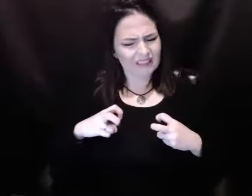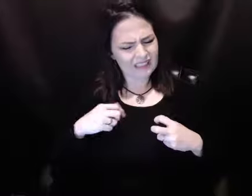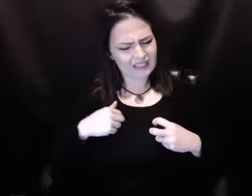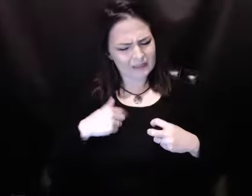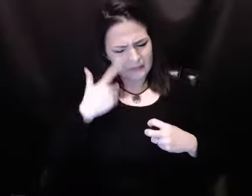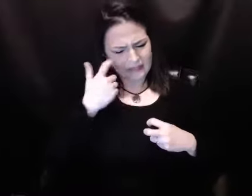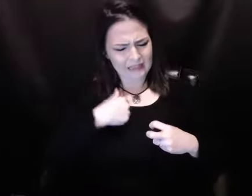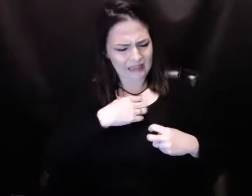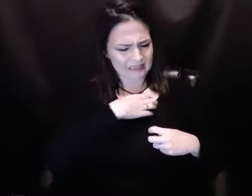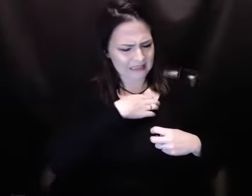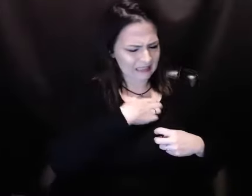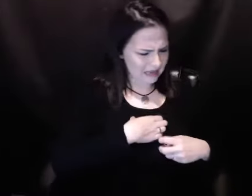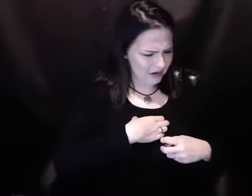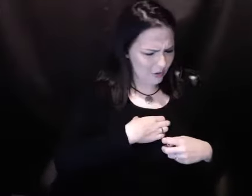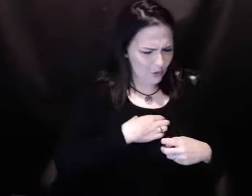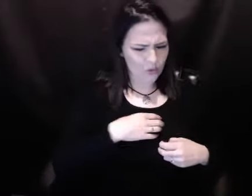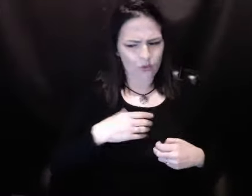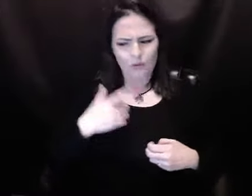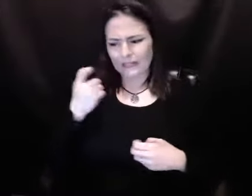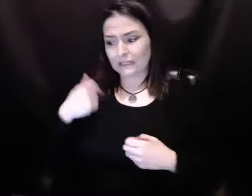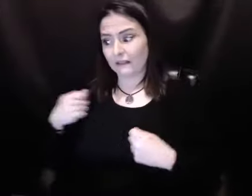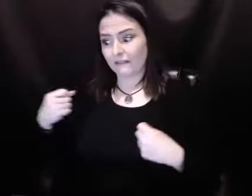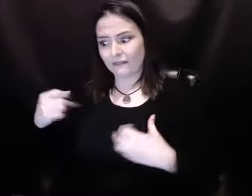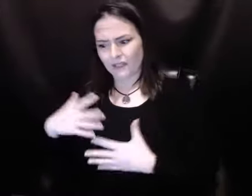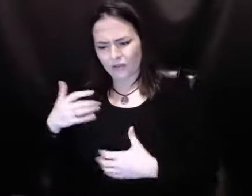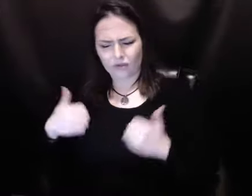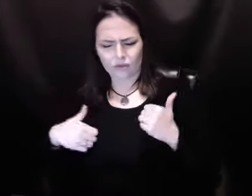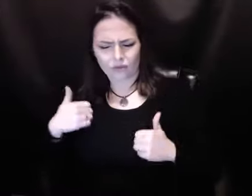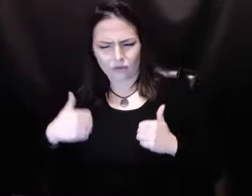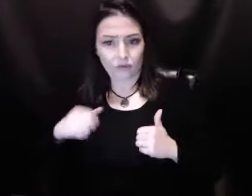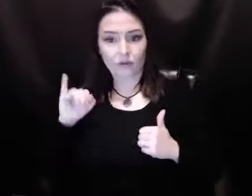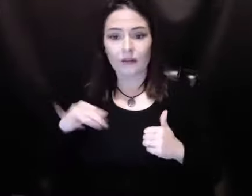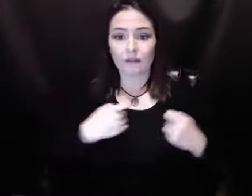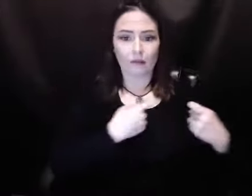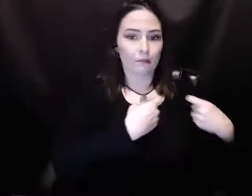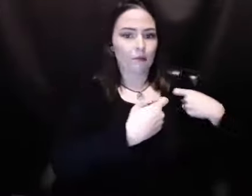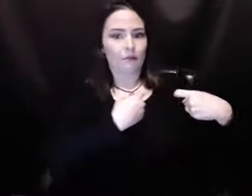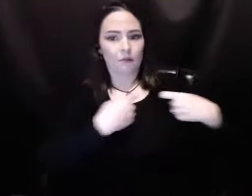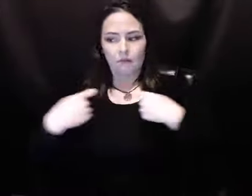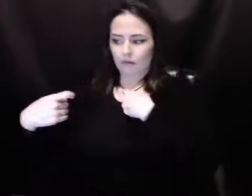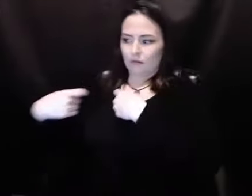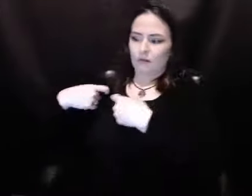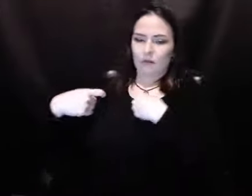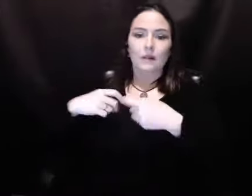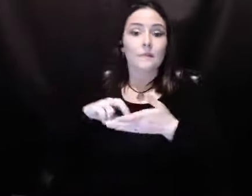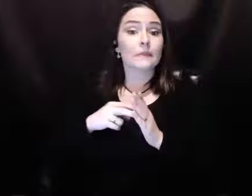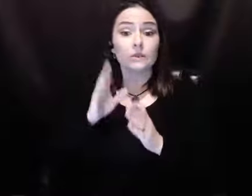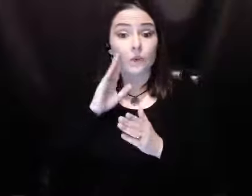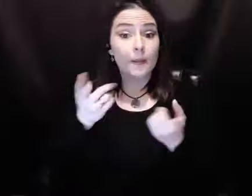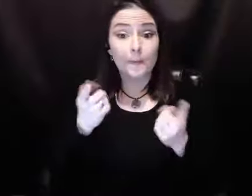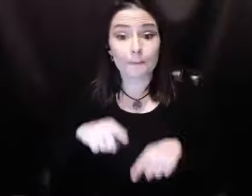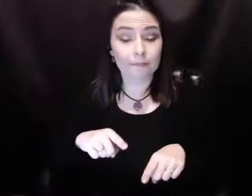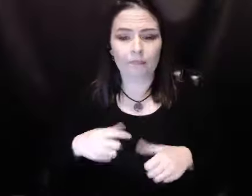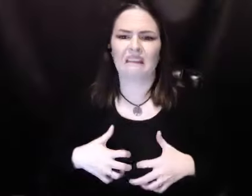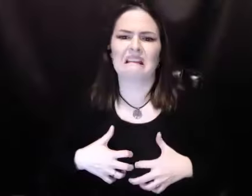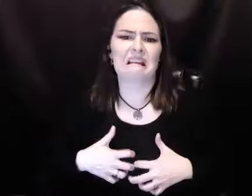just make a list with ease and trust the process as I continue to do my part and share it with my higher power,